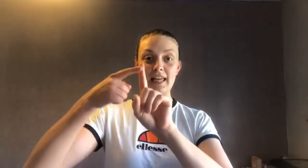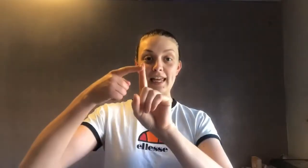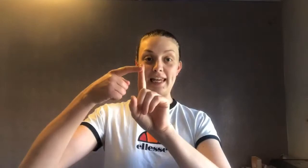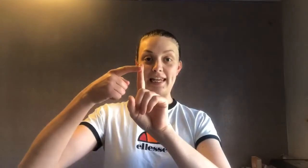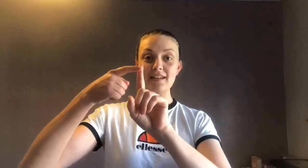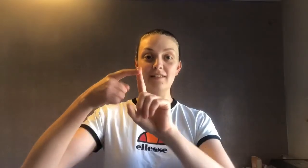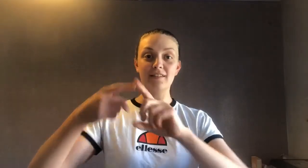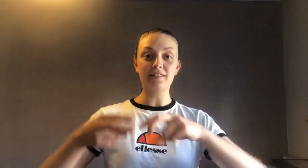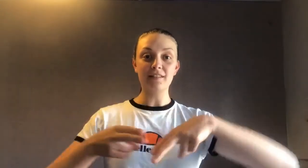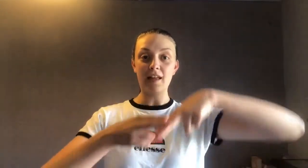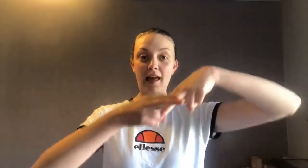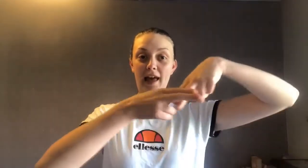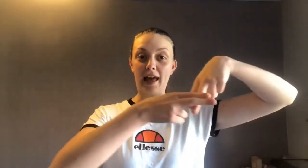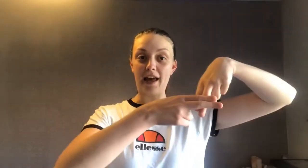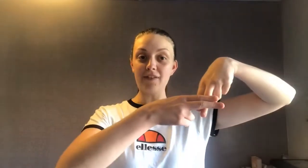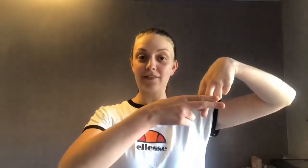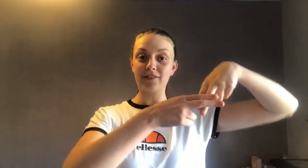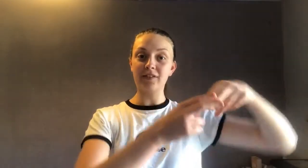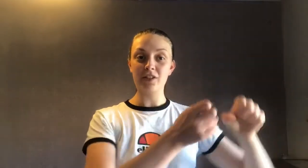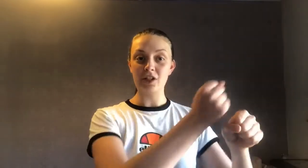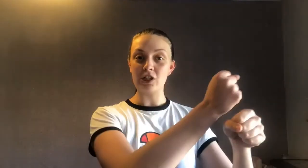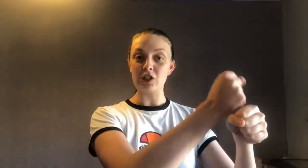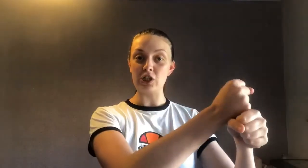E, F, G,